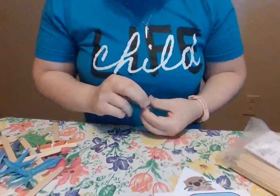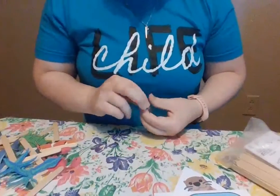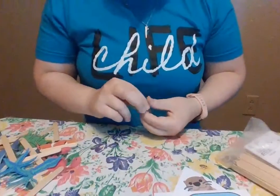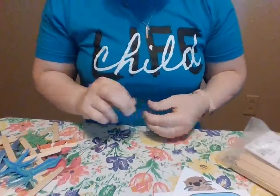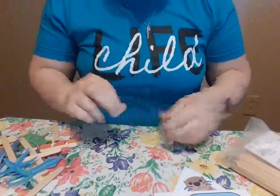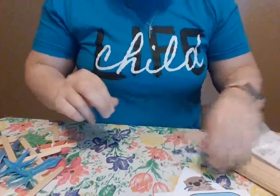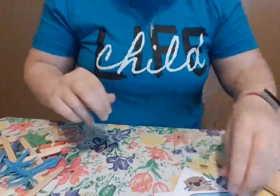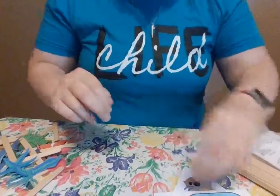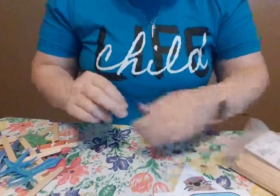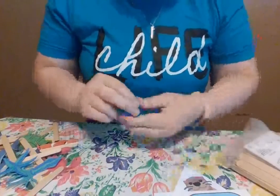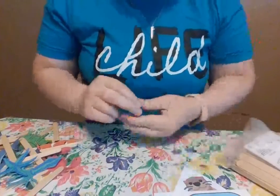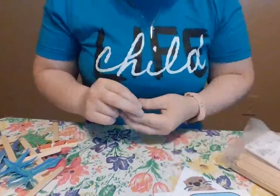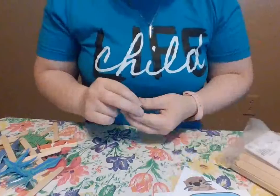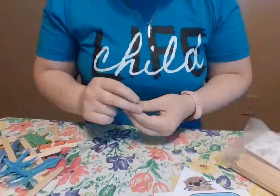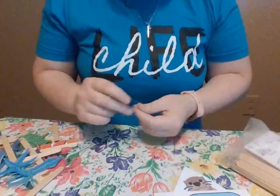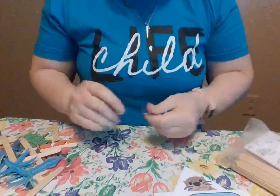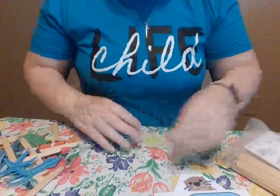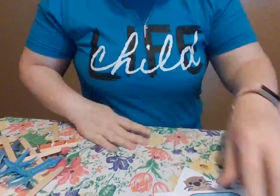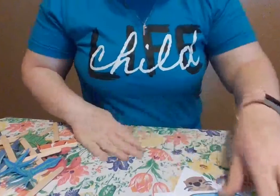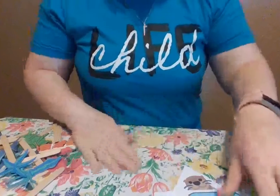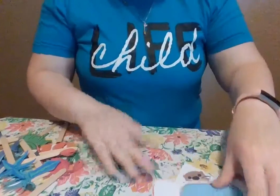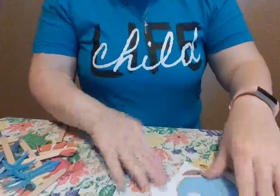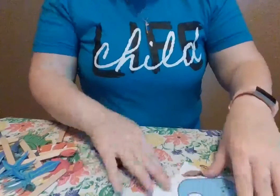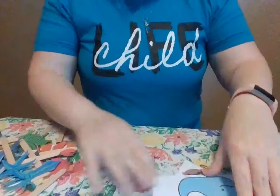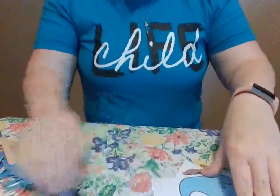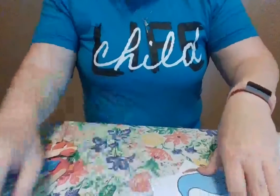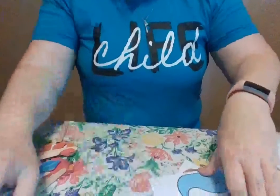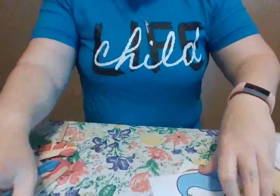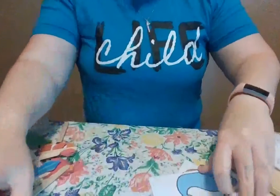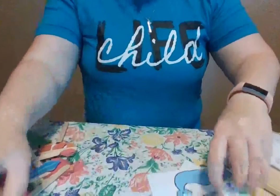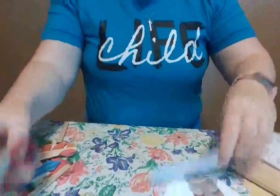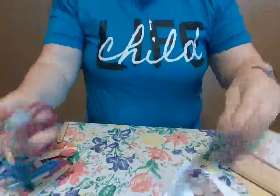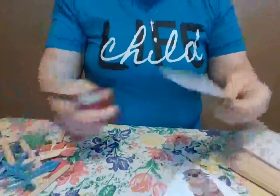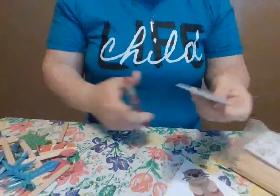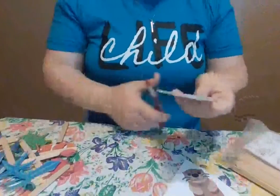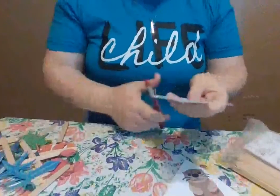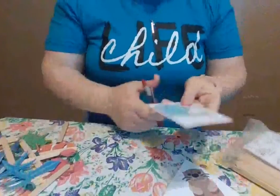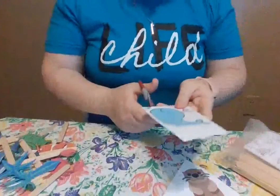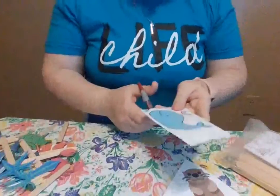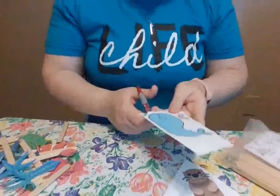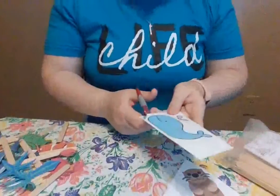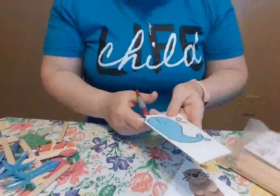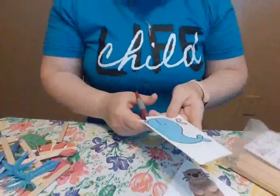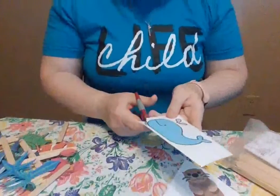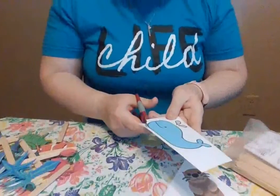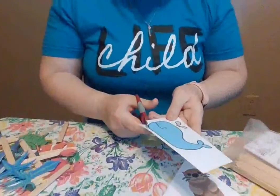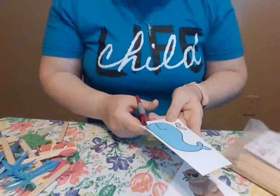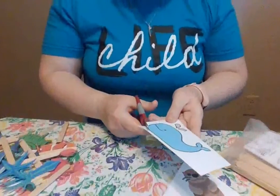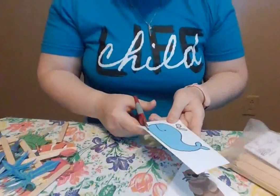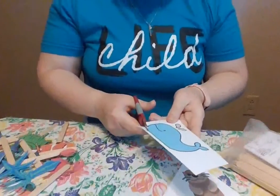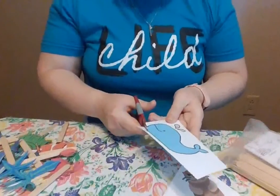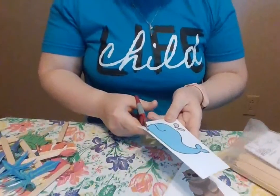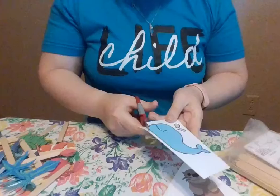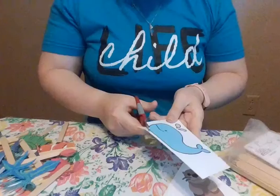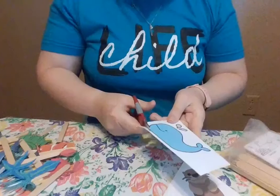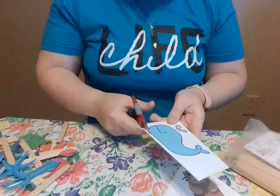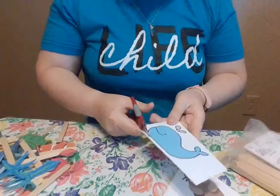Okay, let's cut out our whale quick, and then we will put that one